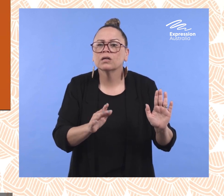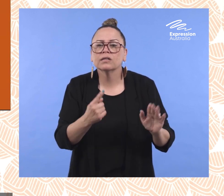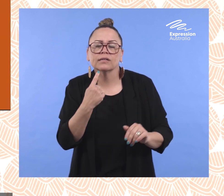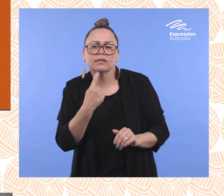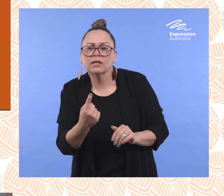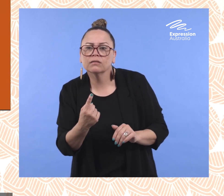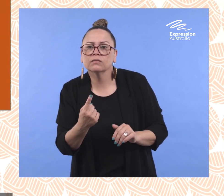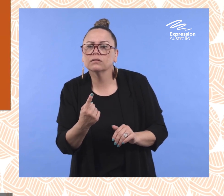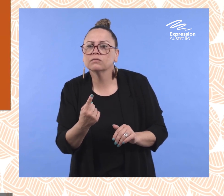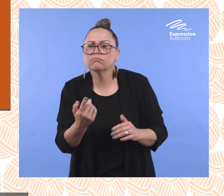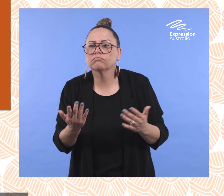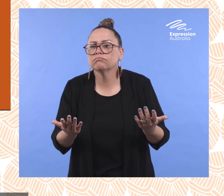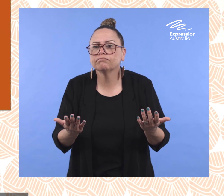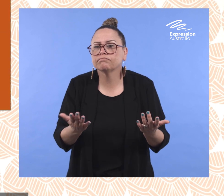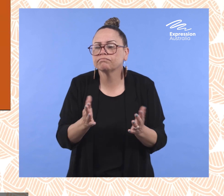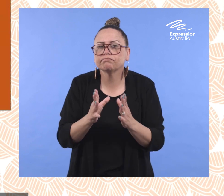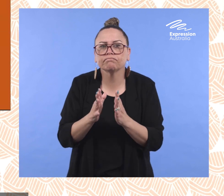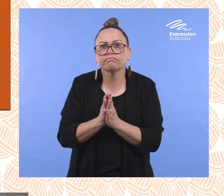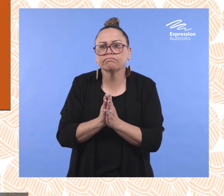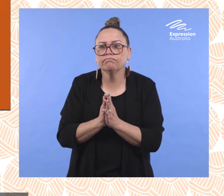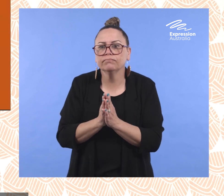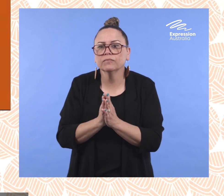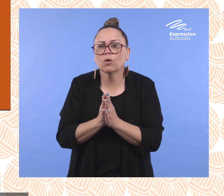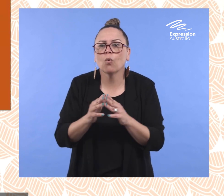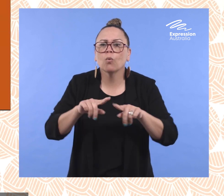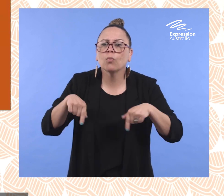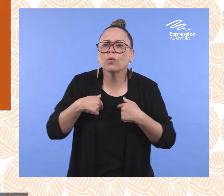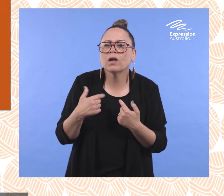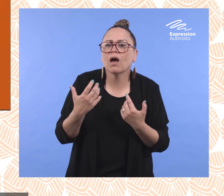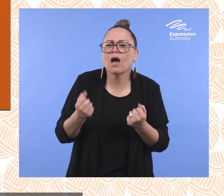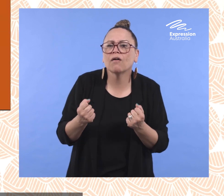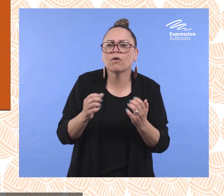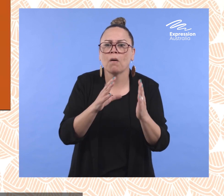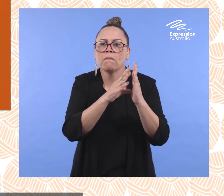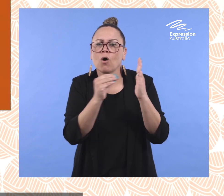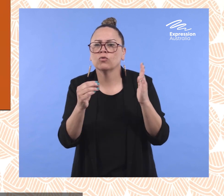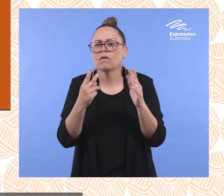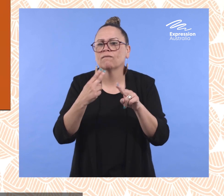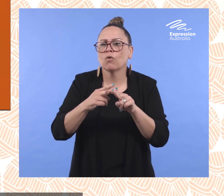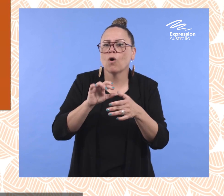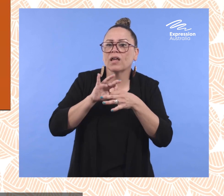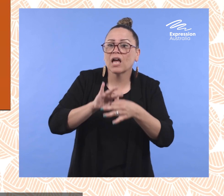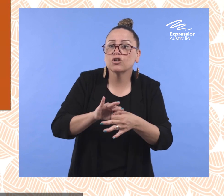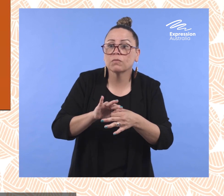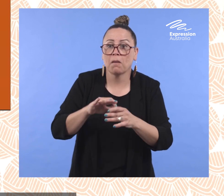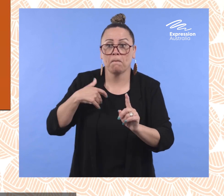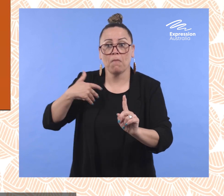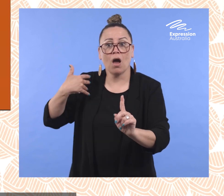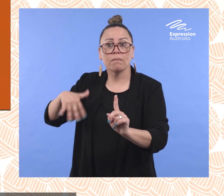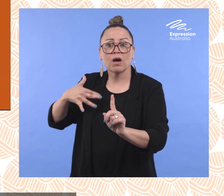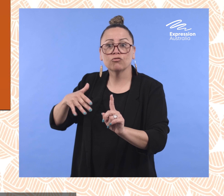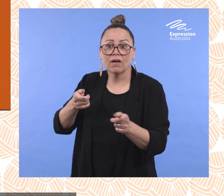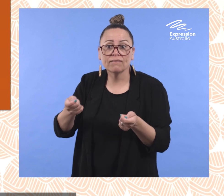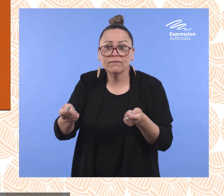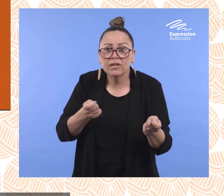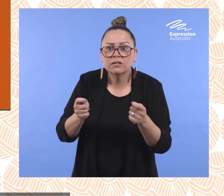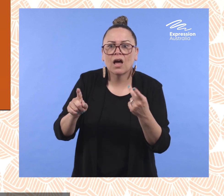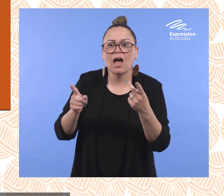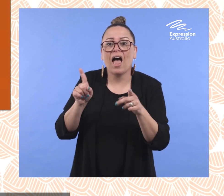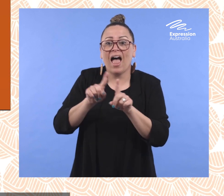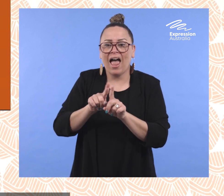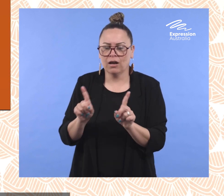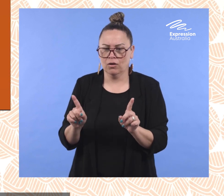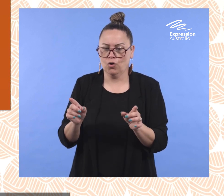So at Evolve, we have models for engagement. My background's actually